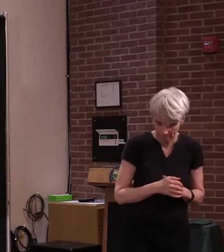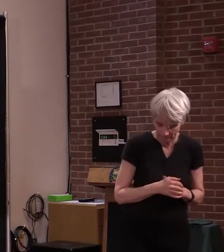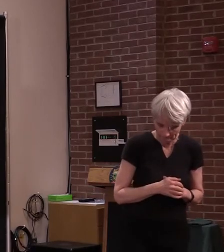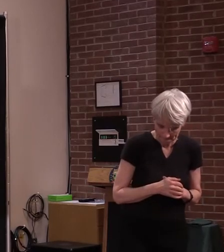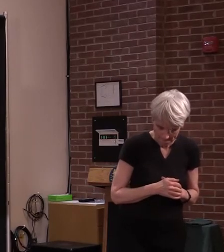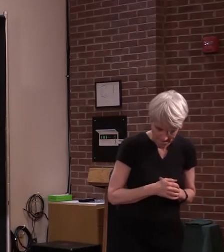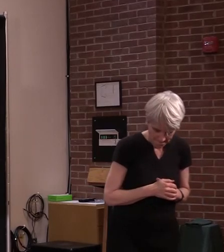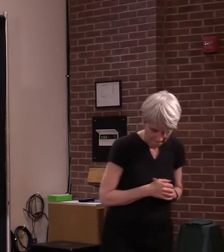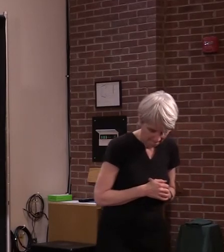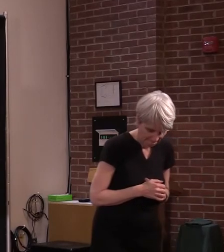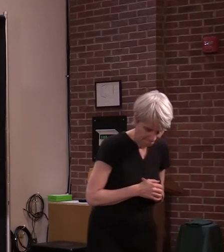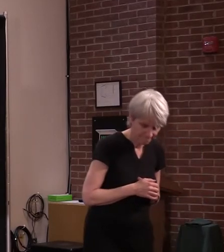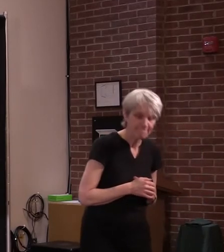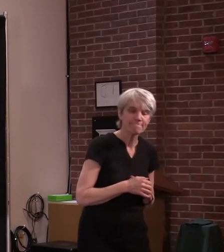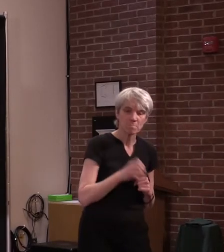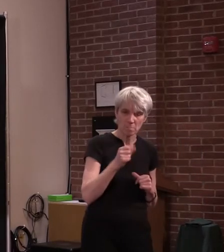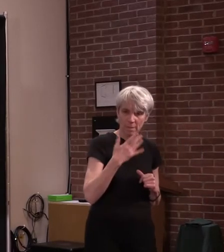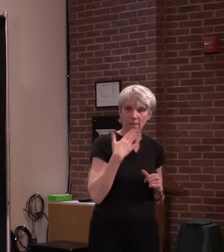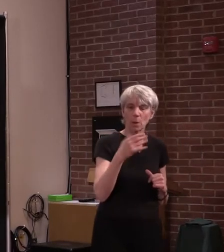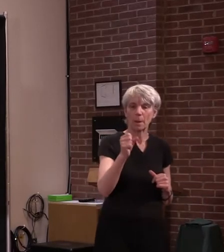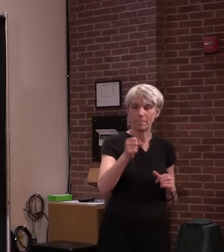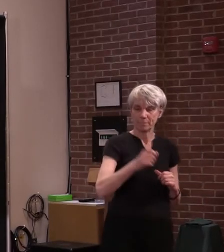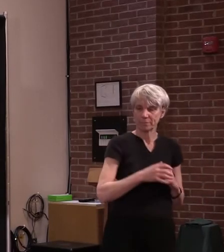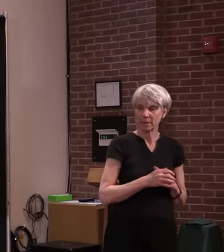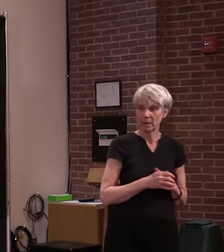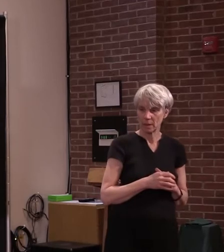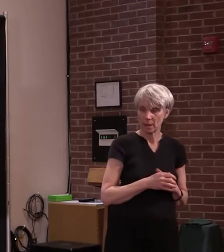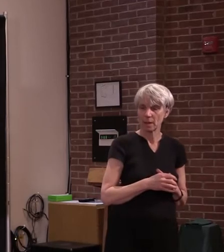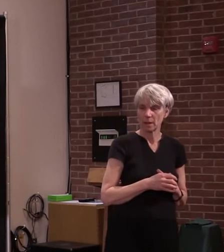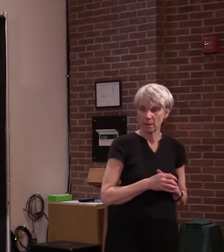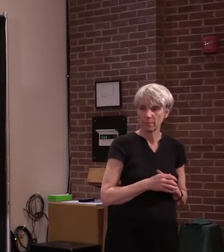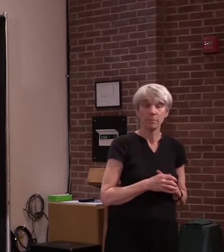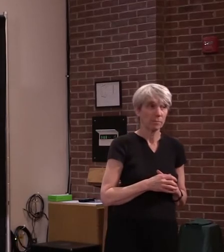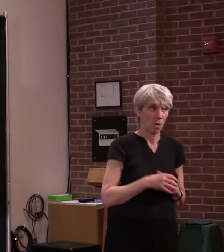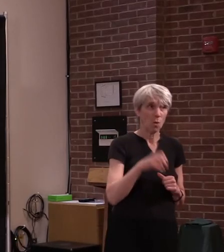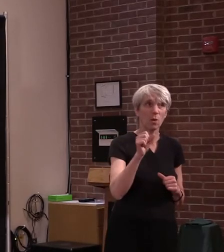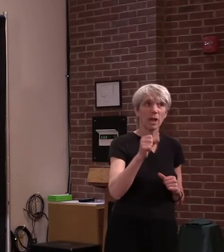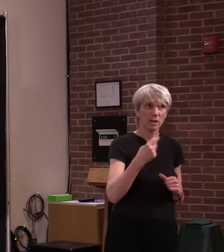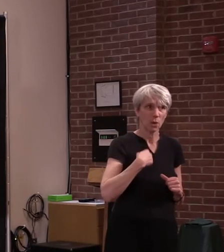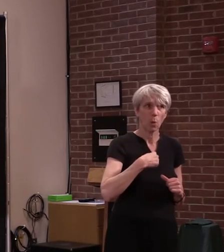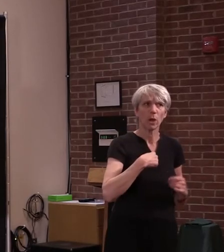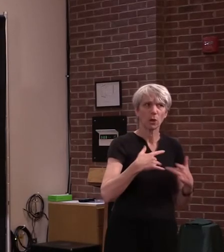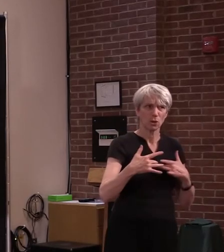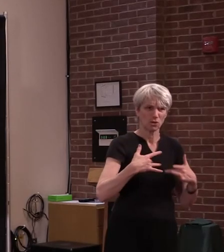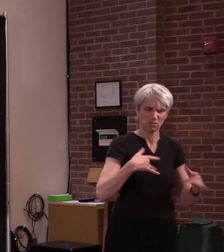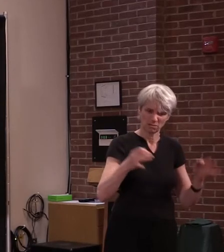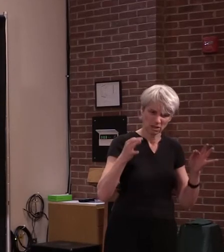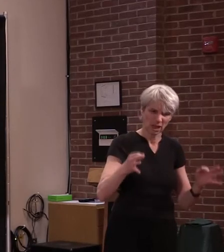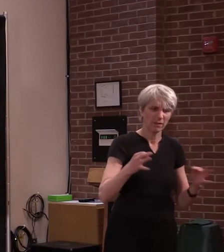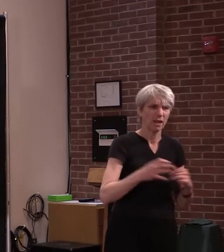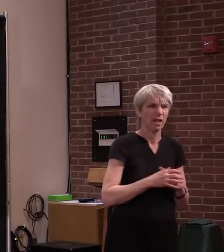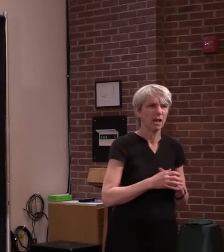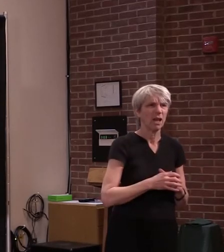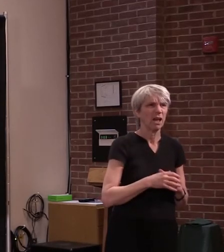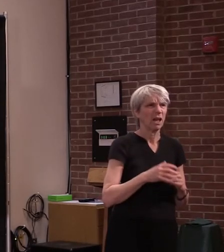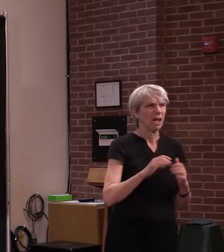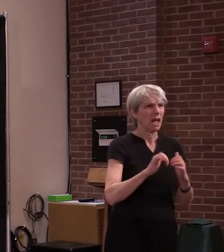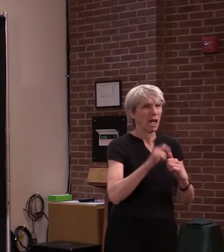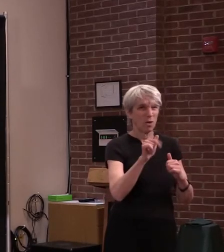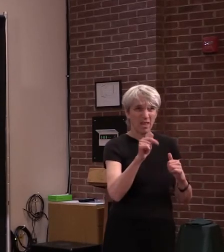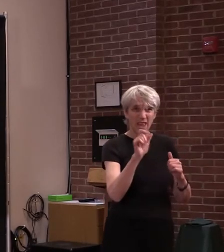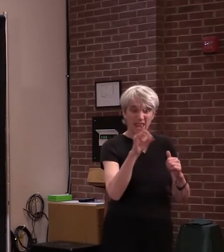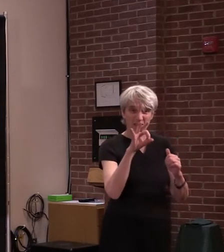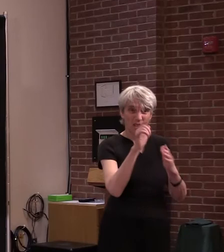Thanks, Governor. Thanks for the question. Yes, we are gravely concerned about the impact of that